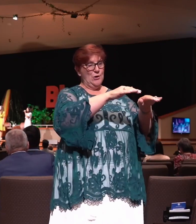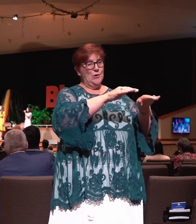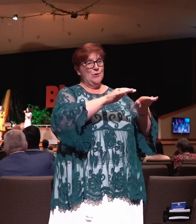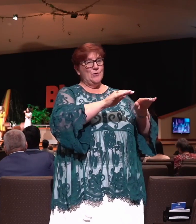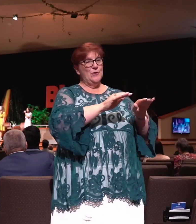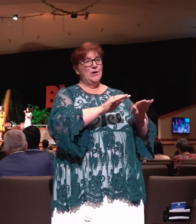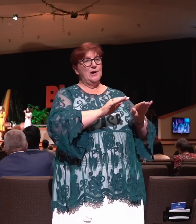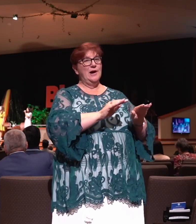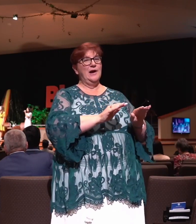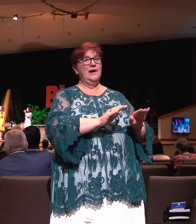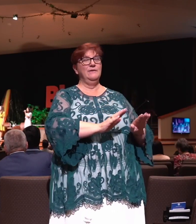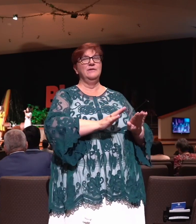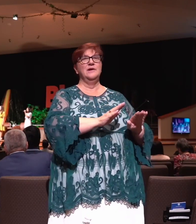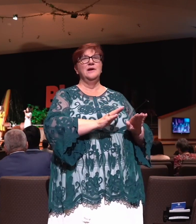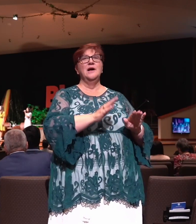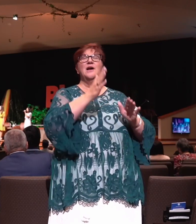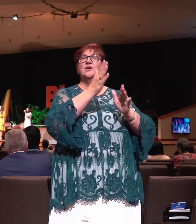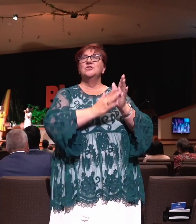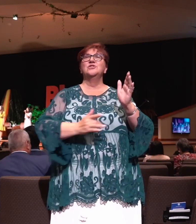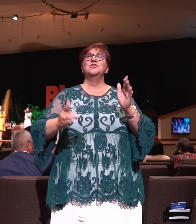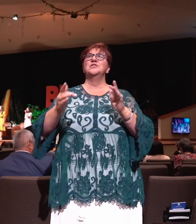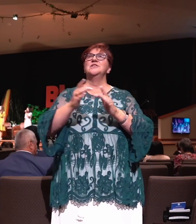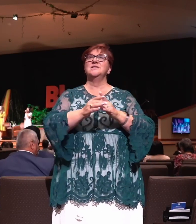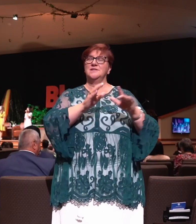grave. What he has done,